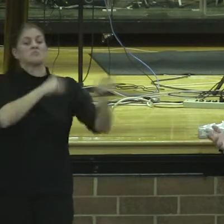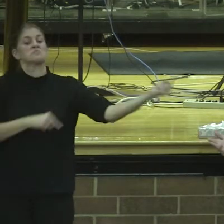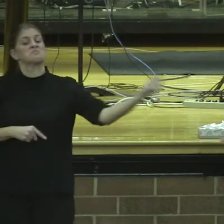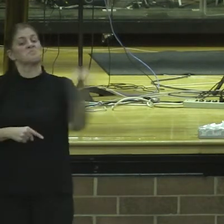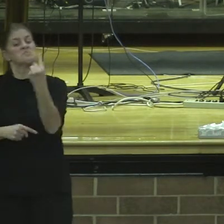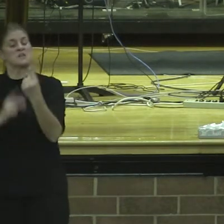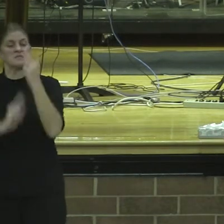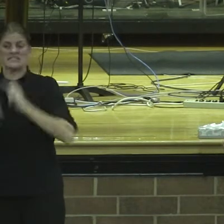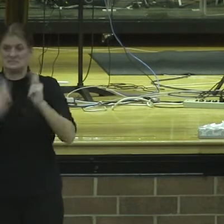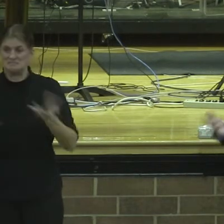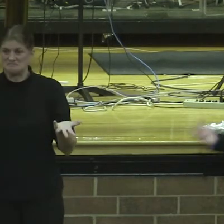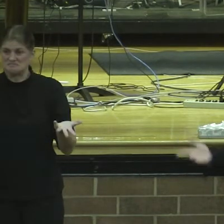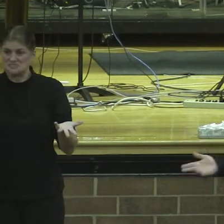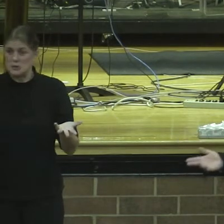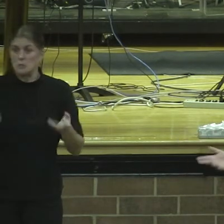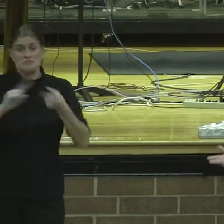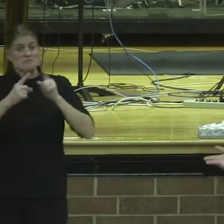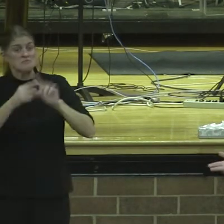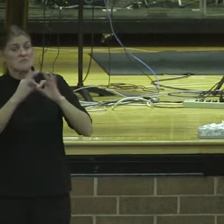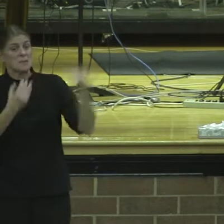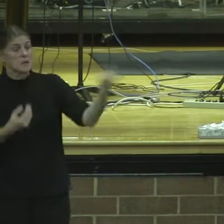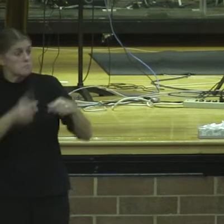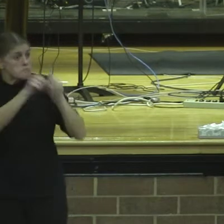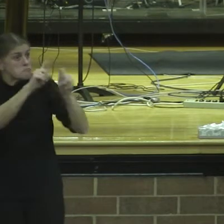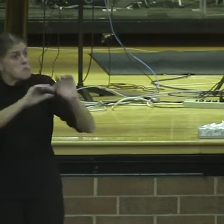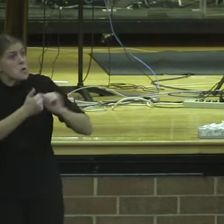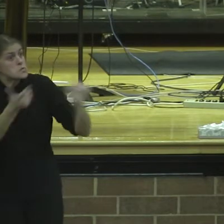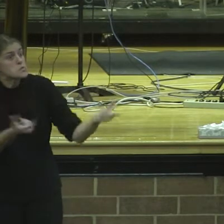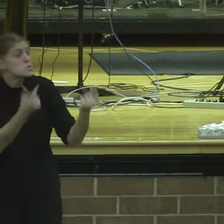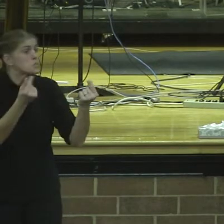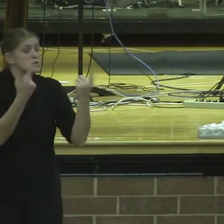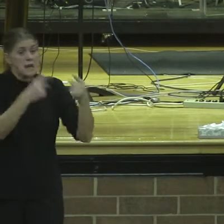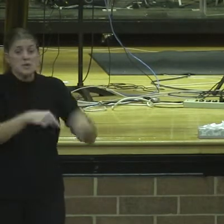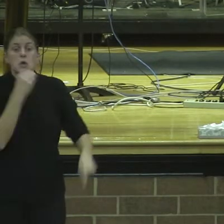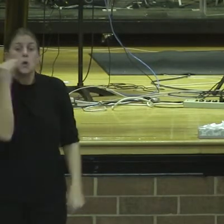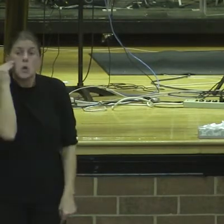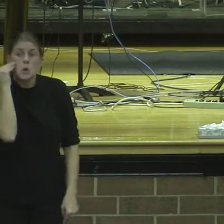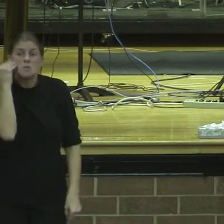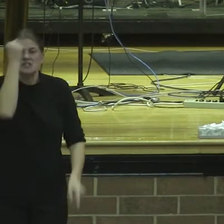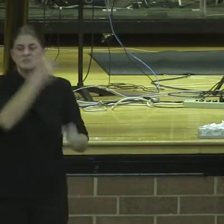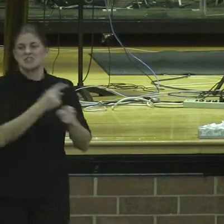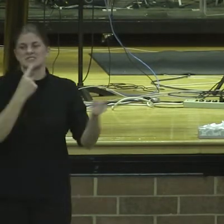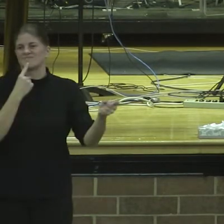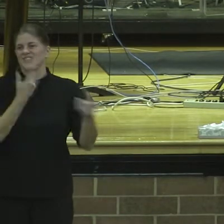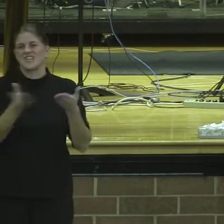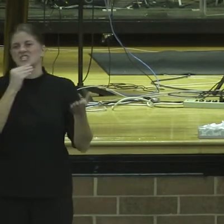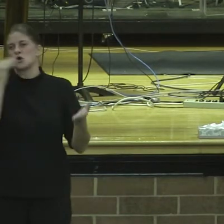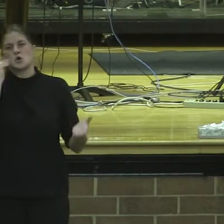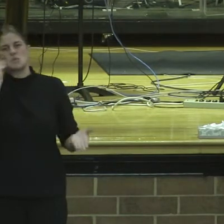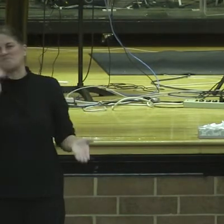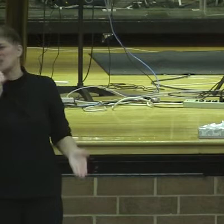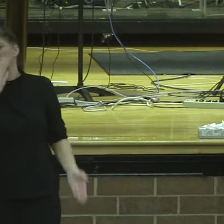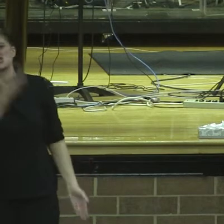of course, when friends come to visit, family comes, you want to know, how's things at home? How's everything going? Hananiah tells him, everything's not good, man.